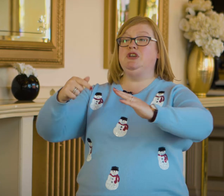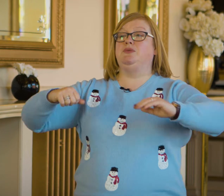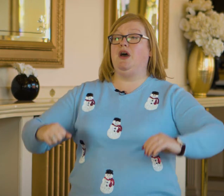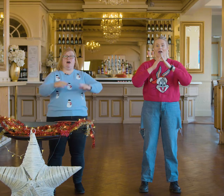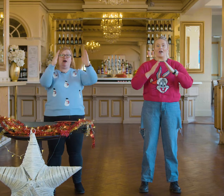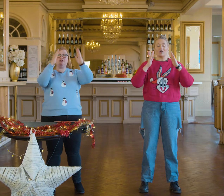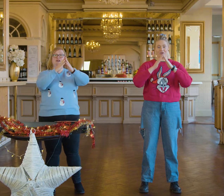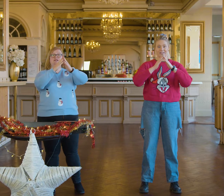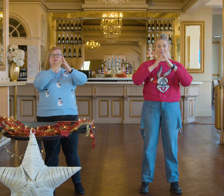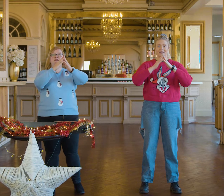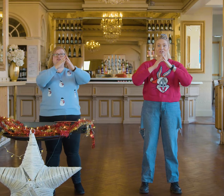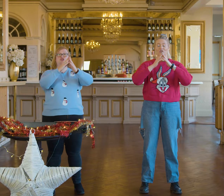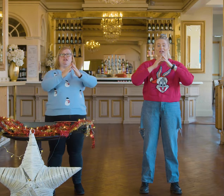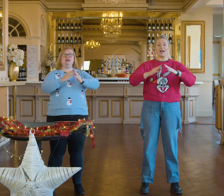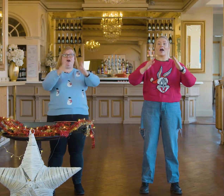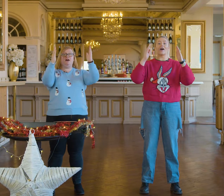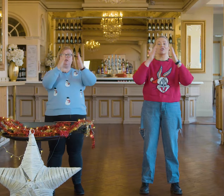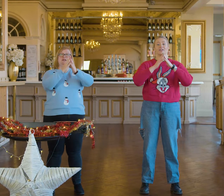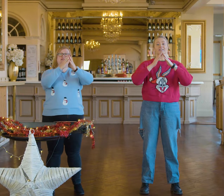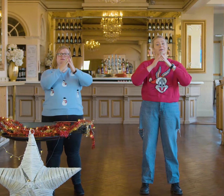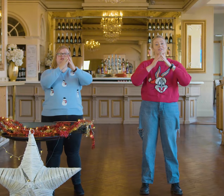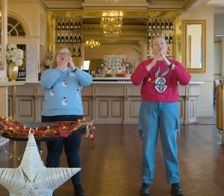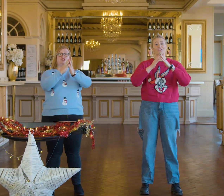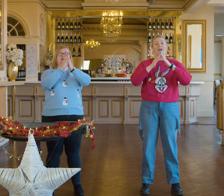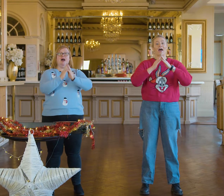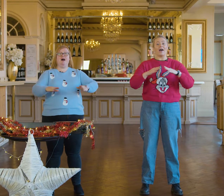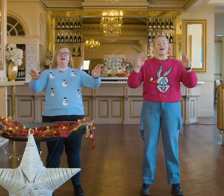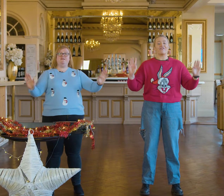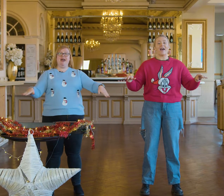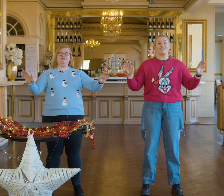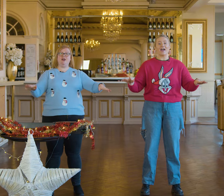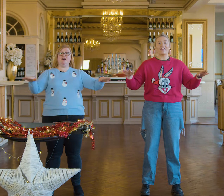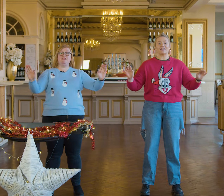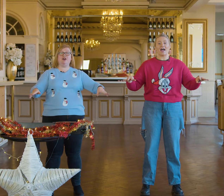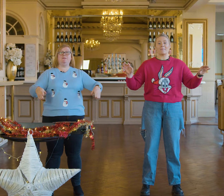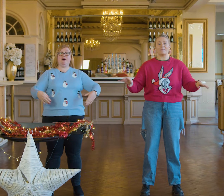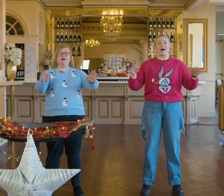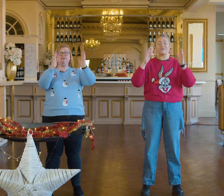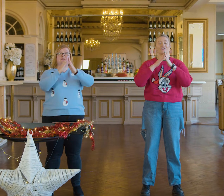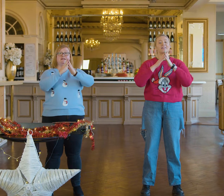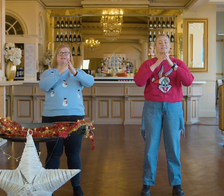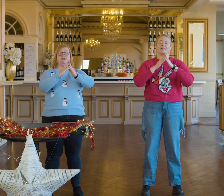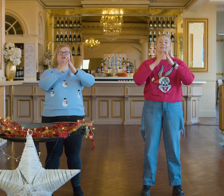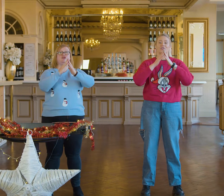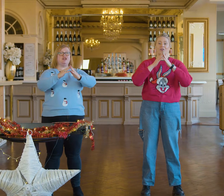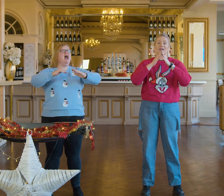2. A Christmas tree, a Christmas tree, a fairy on the top of the Christmas tree.